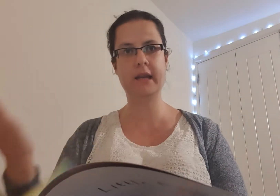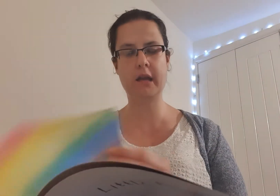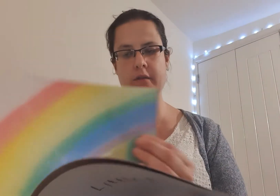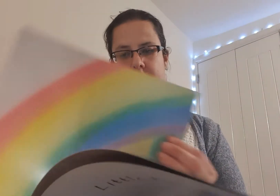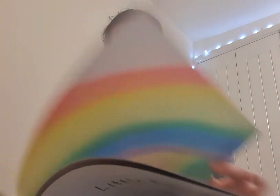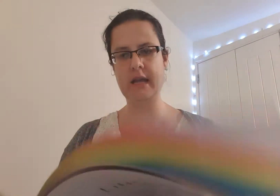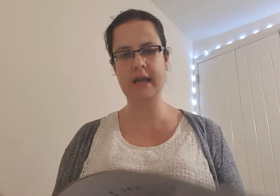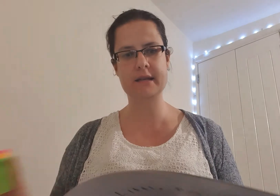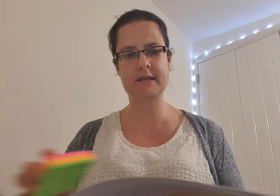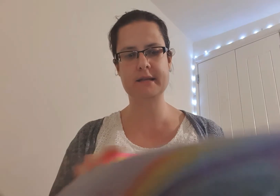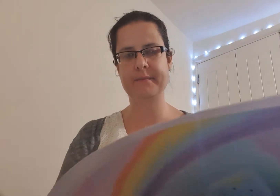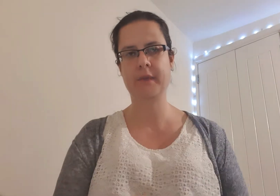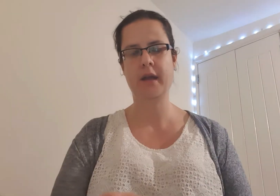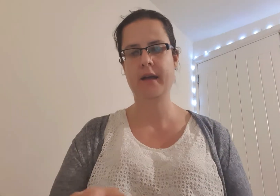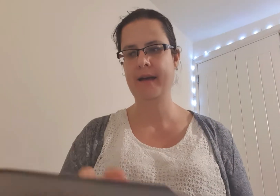go to next?